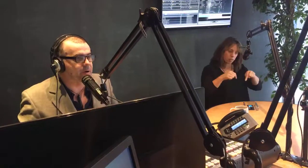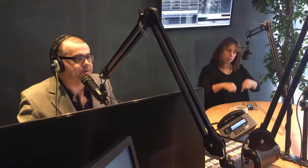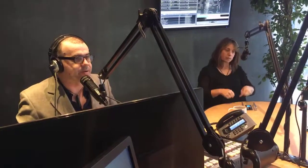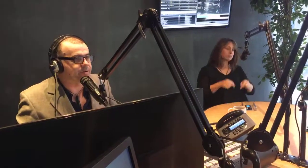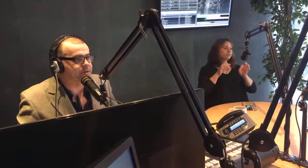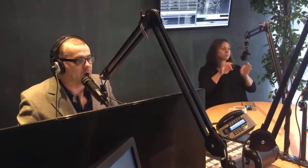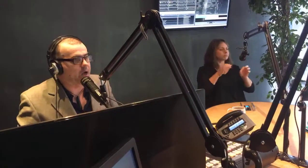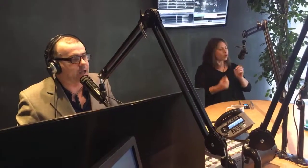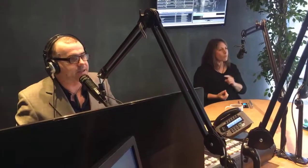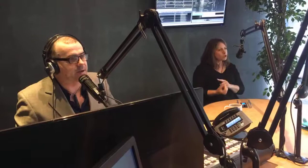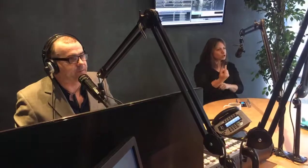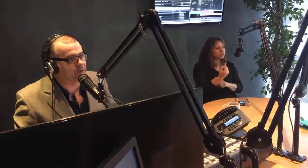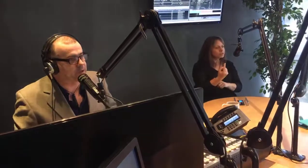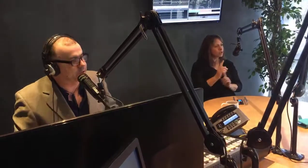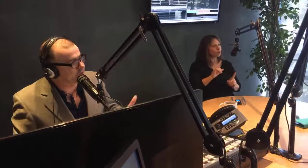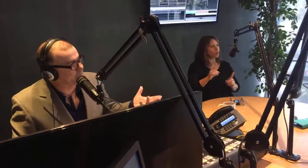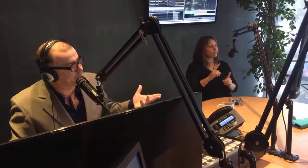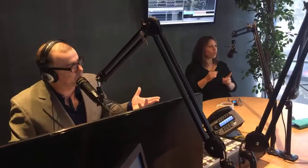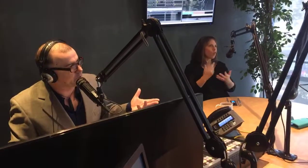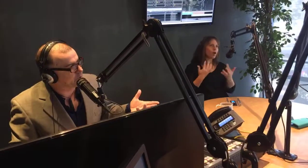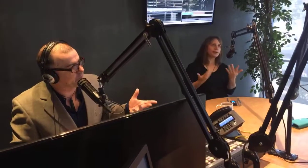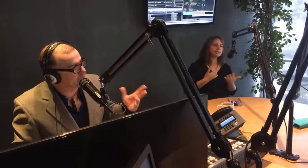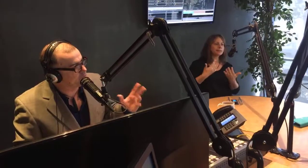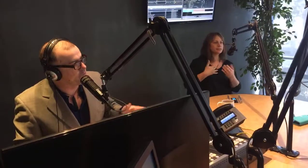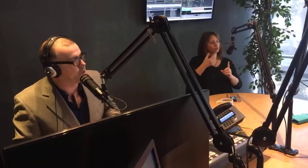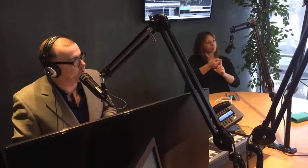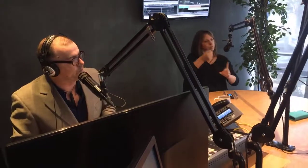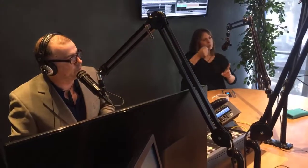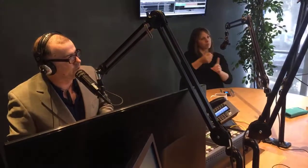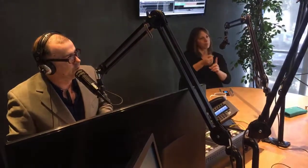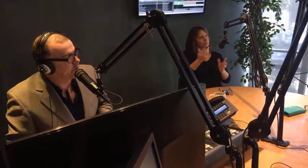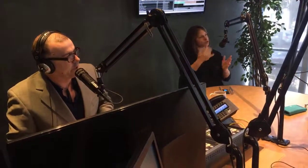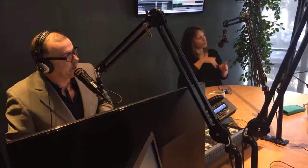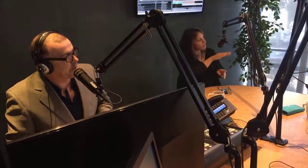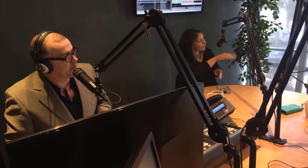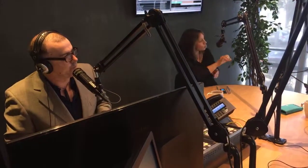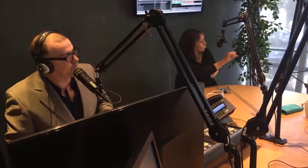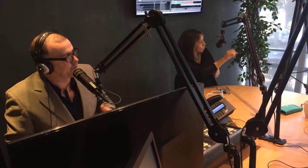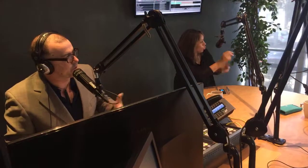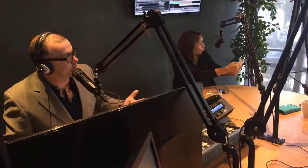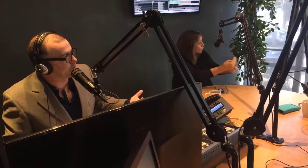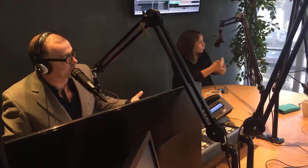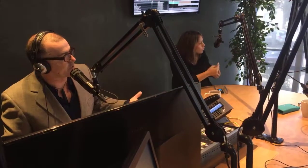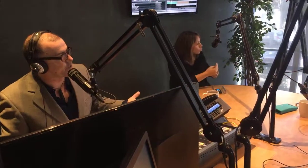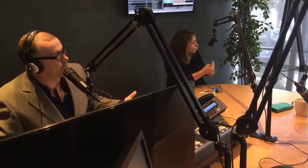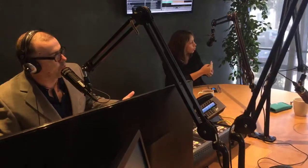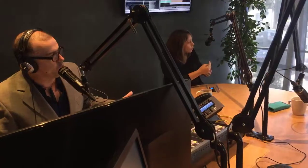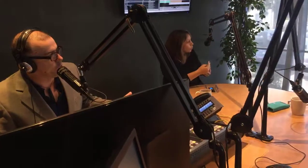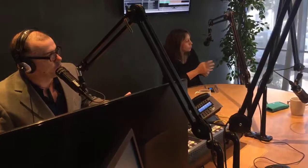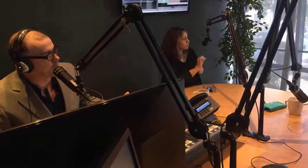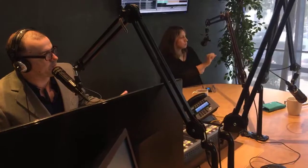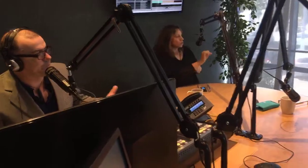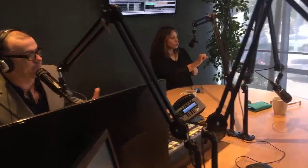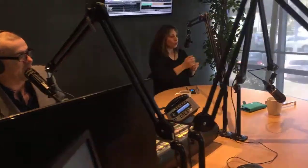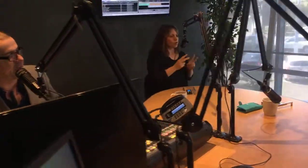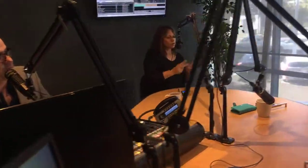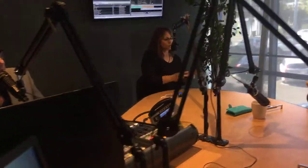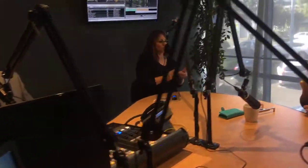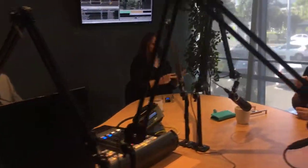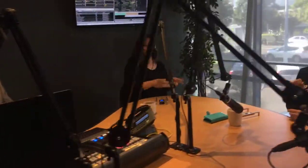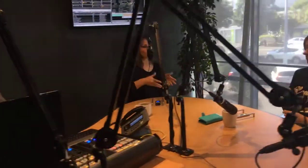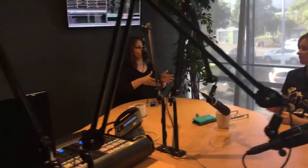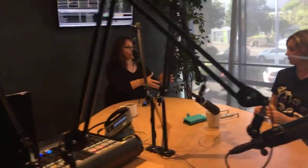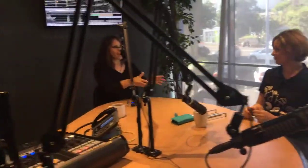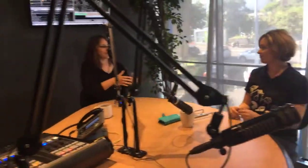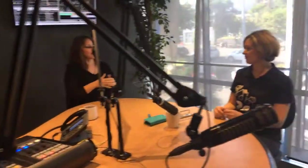opportunity, I suppose, to highlight something which, Victoria, from your point of view, this is your normal, but for other